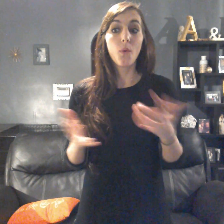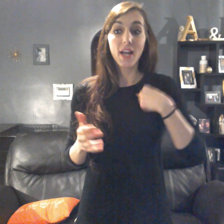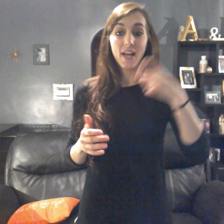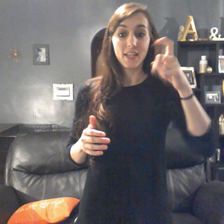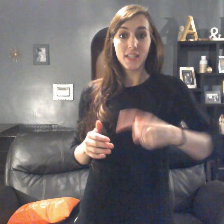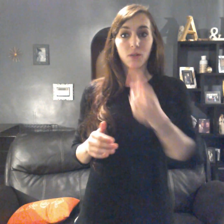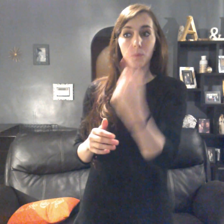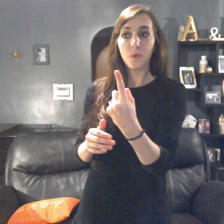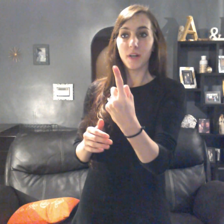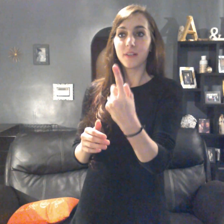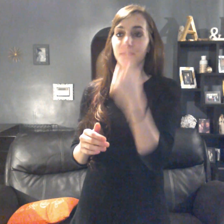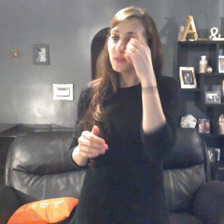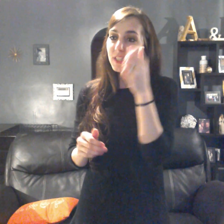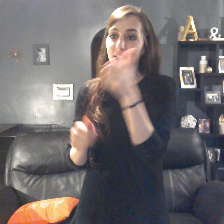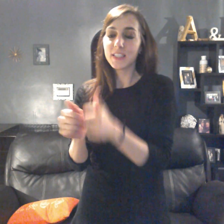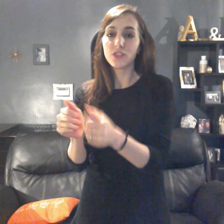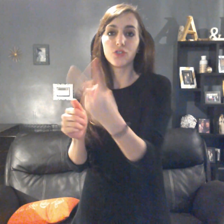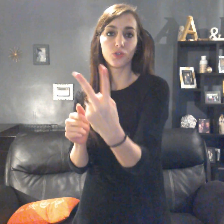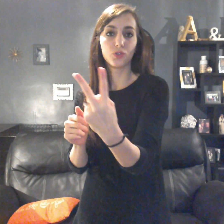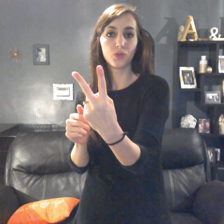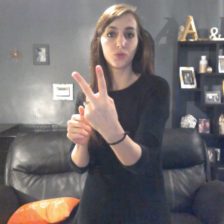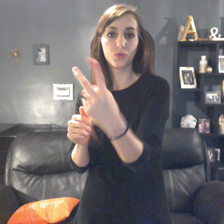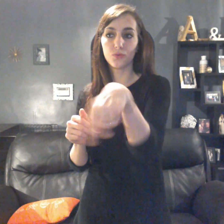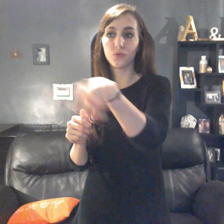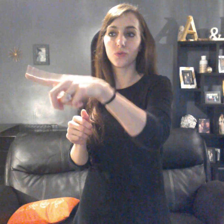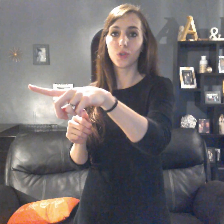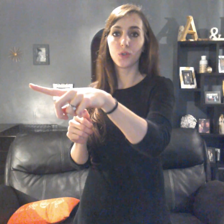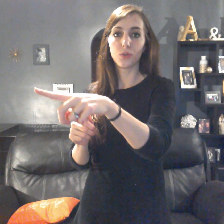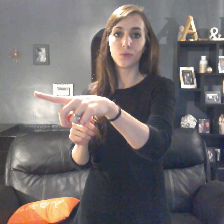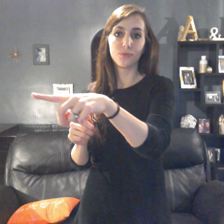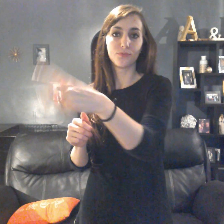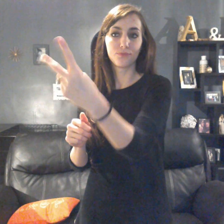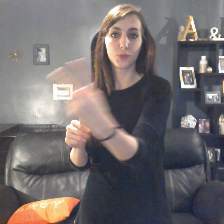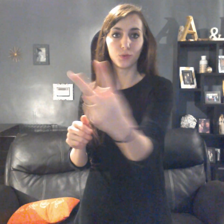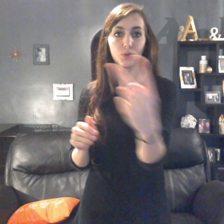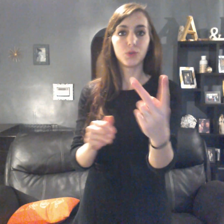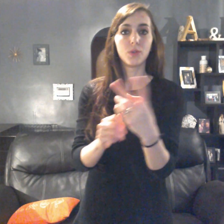Whoever did not have the compass the first time, come on back and get a bucket of pattern blocks.